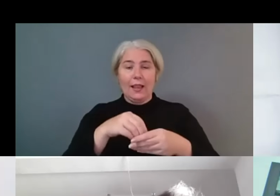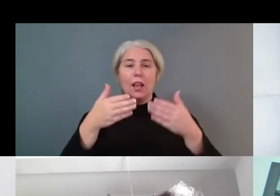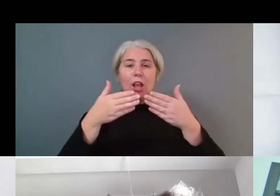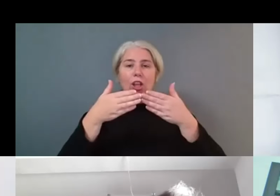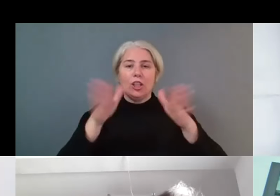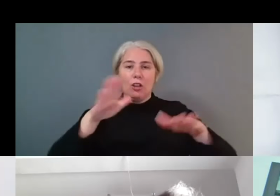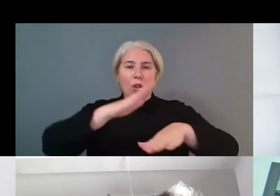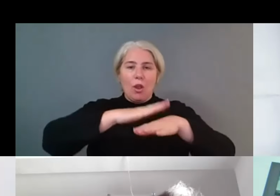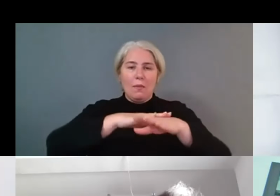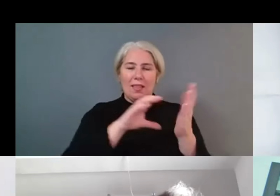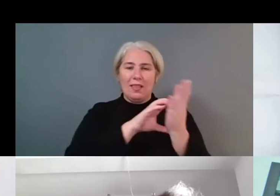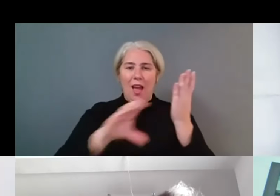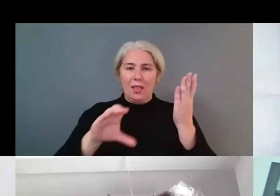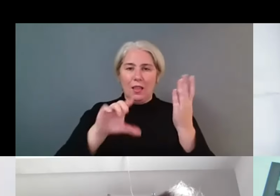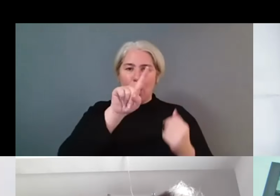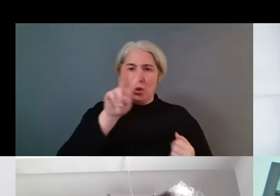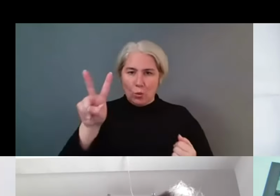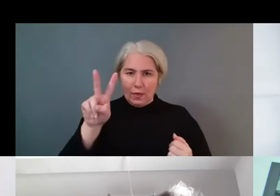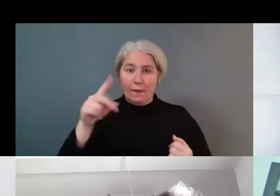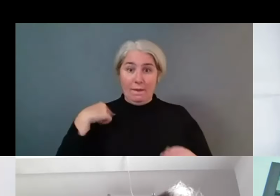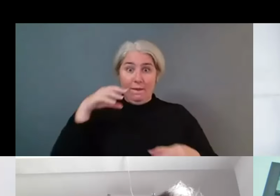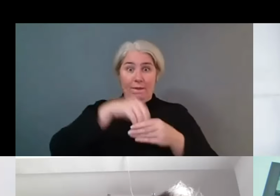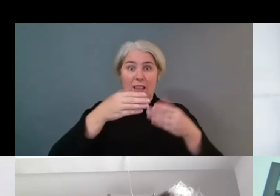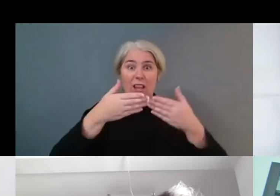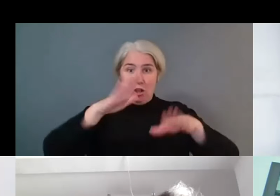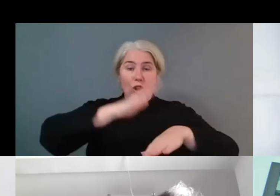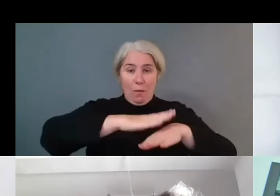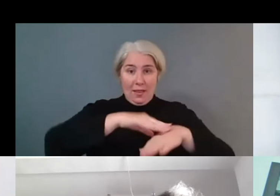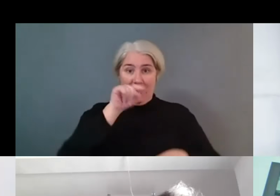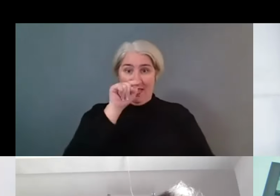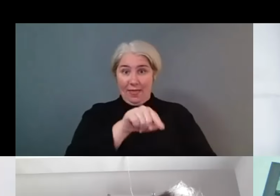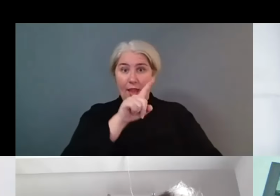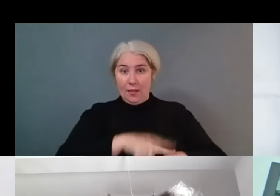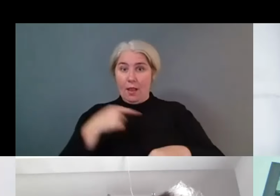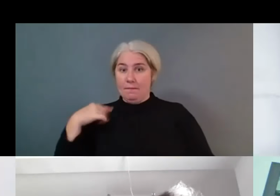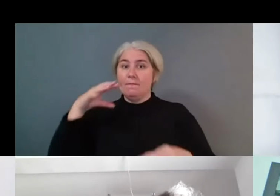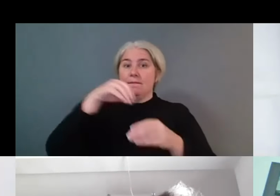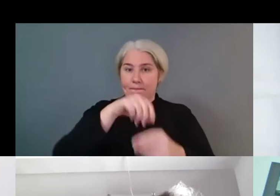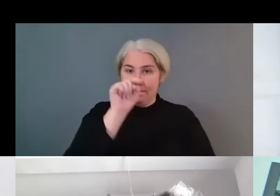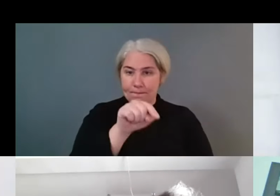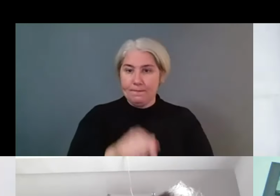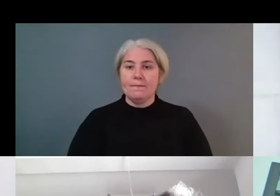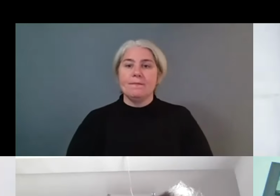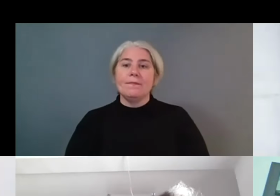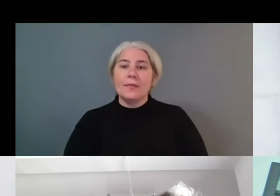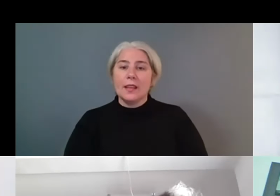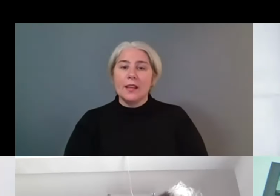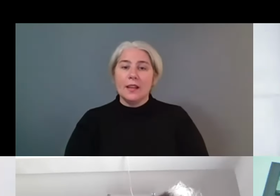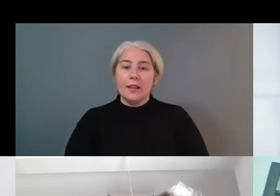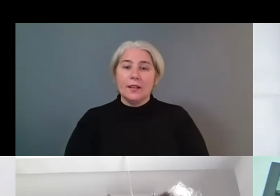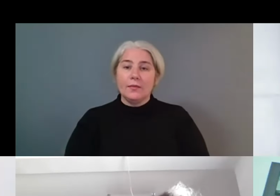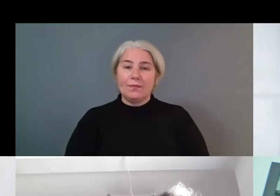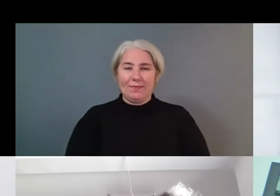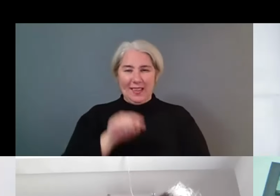12 was developed and was adopted. And but I think that this article,